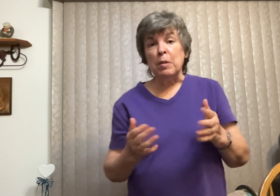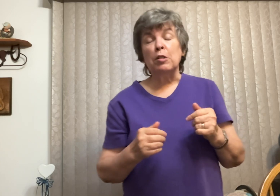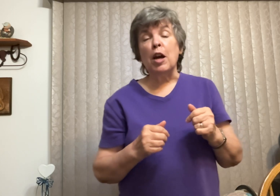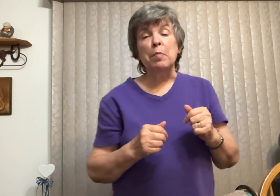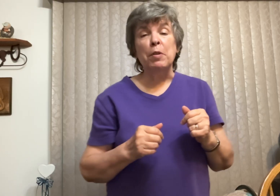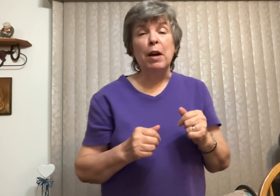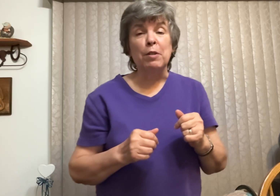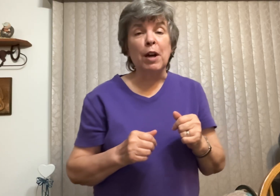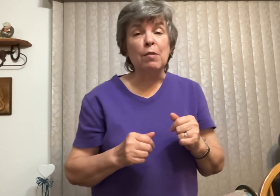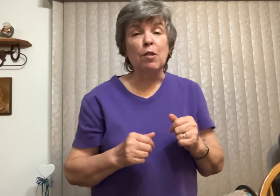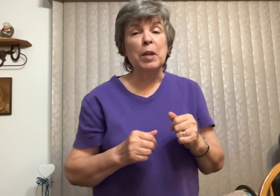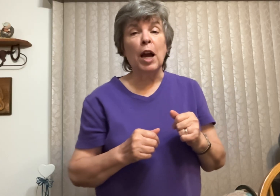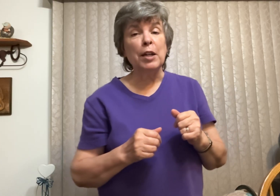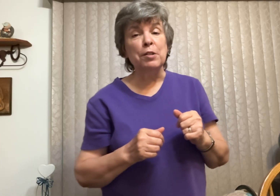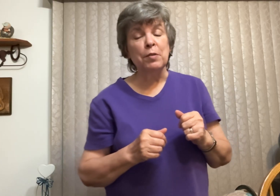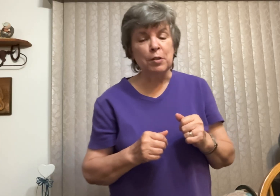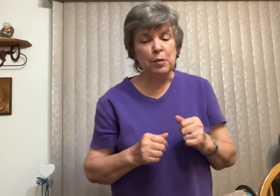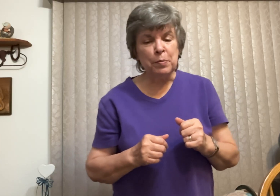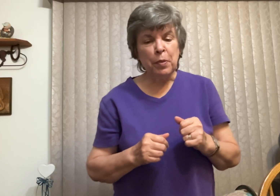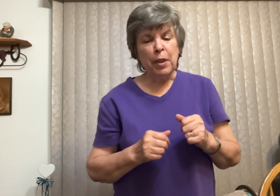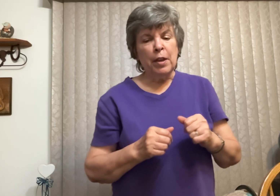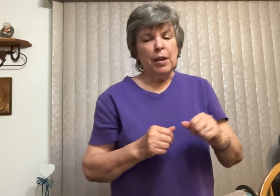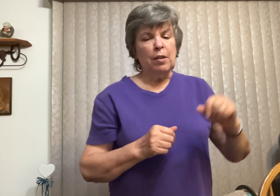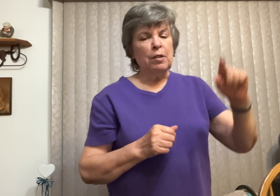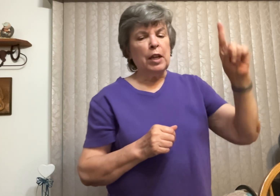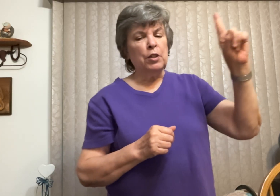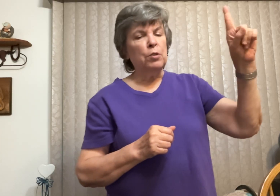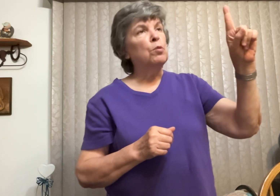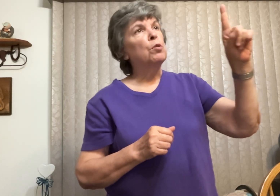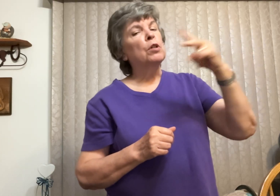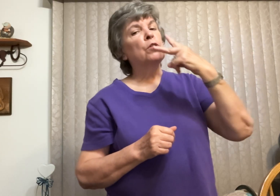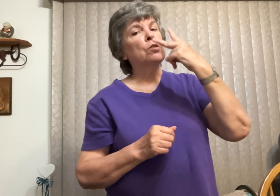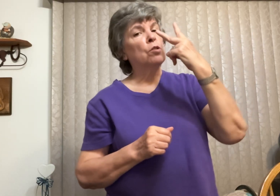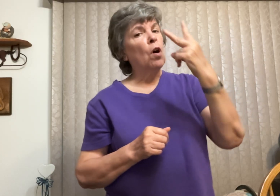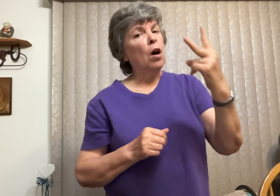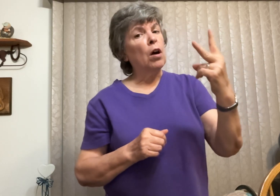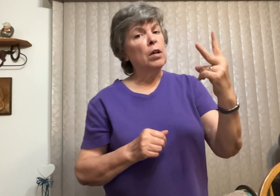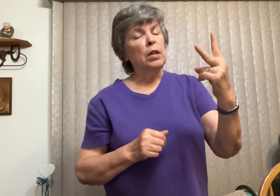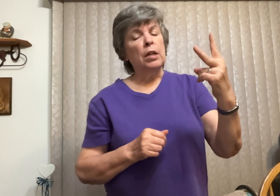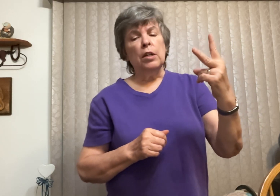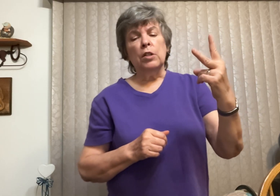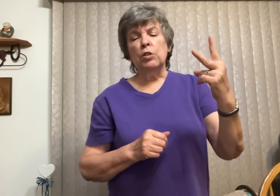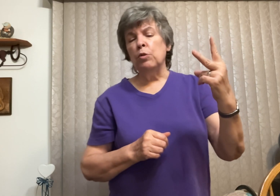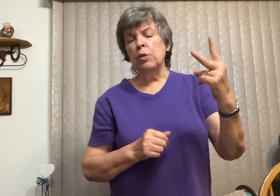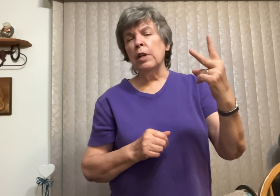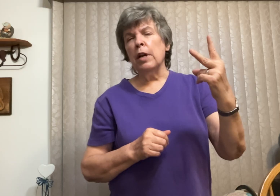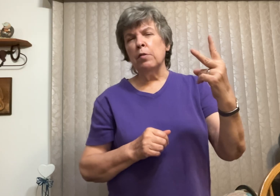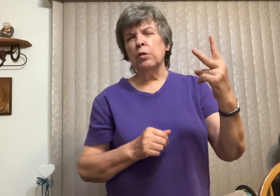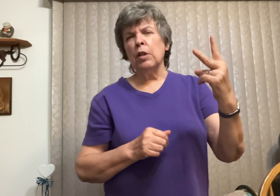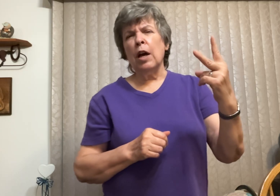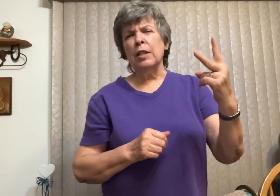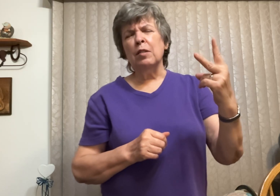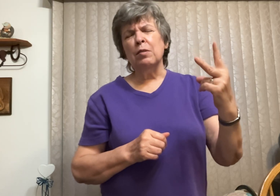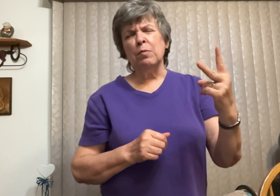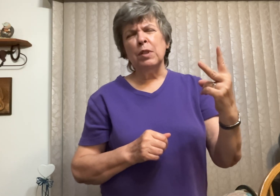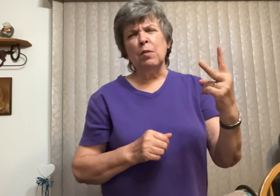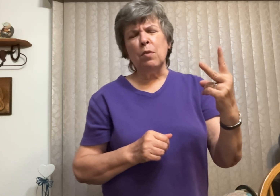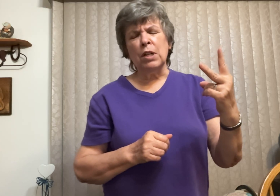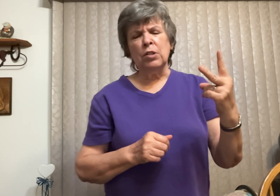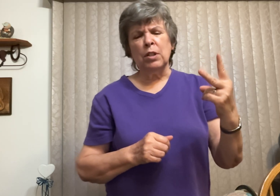time you have or how far behind you feel. Okay, you saw to the other side. No, we don't want to